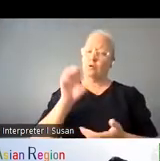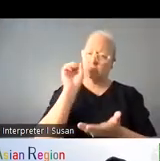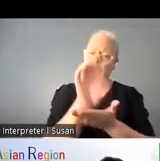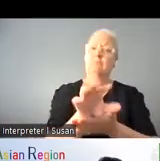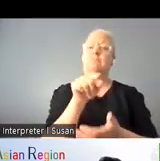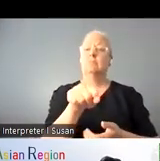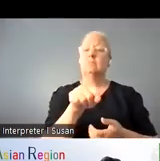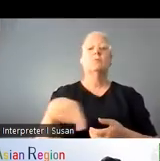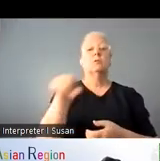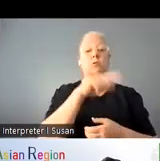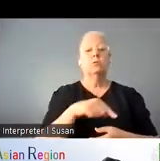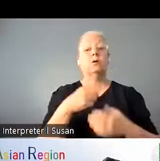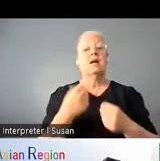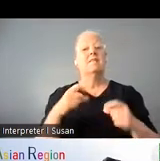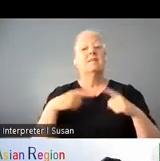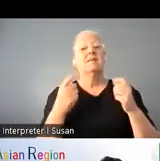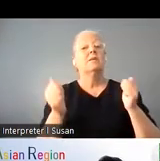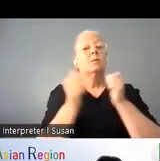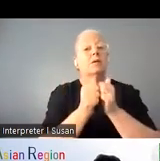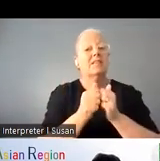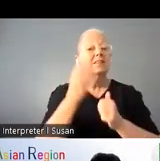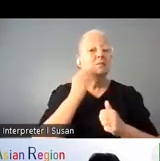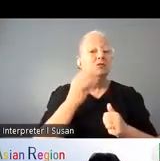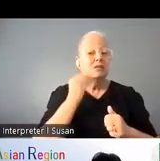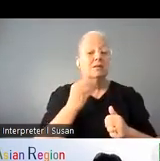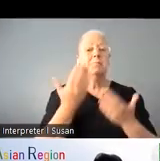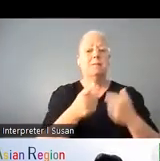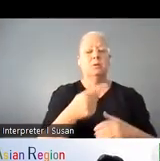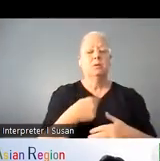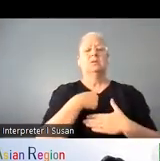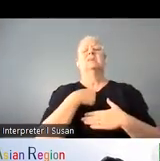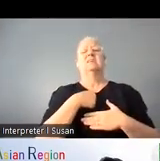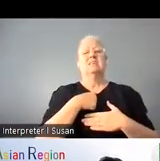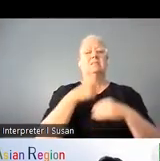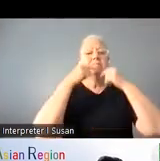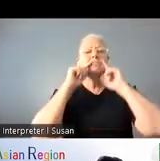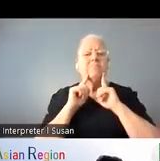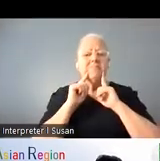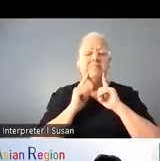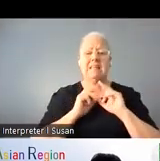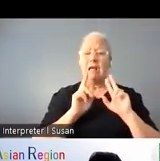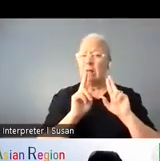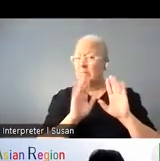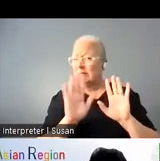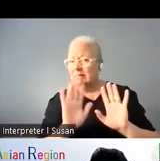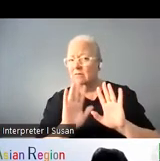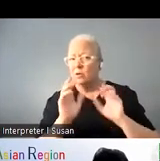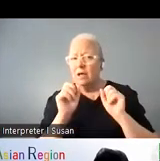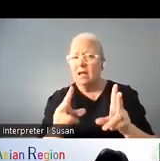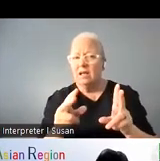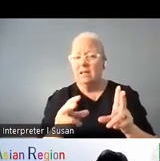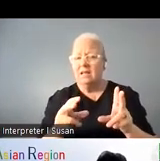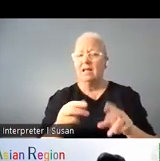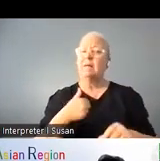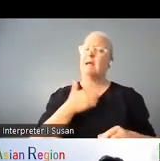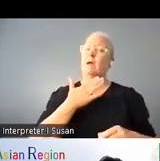with experience, it might be triggering you, but I hope not. So I hope this is going to be a great discussion